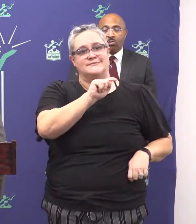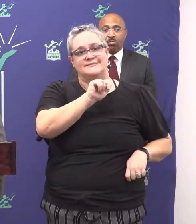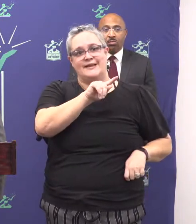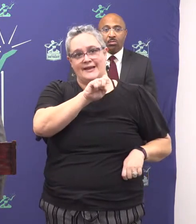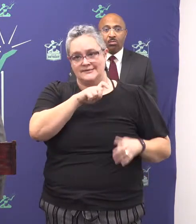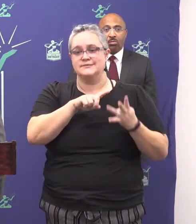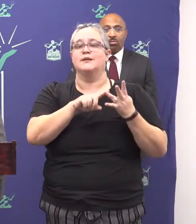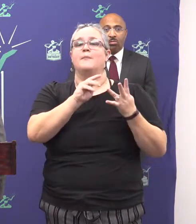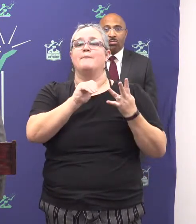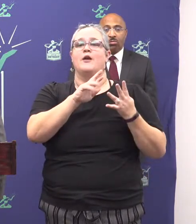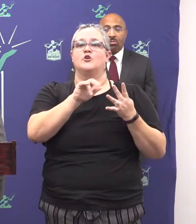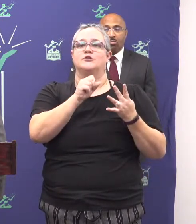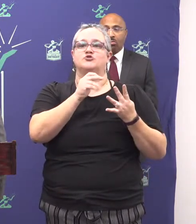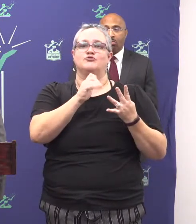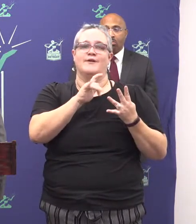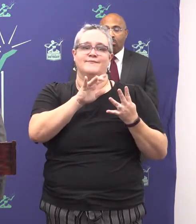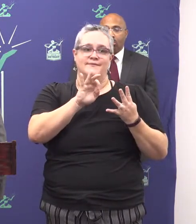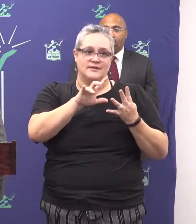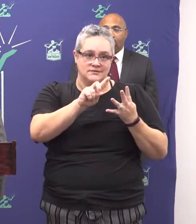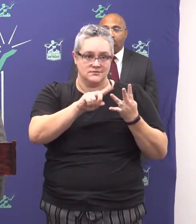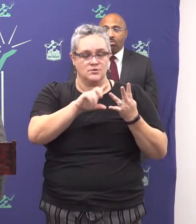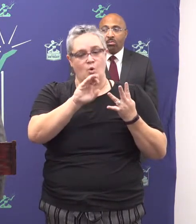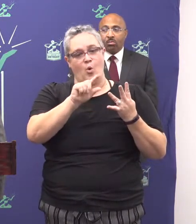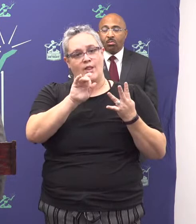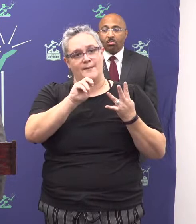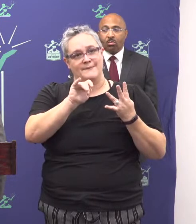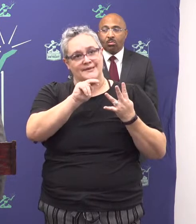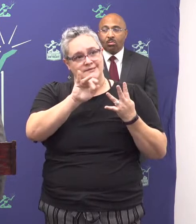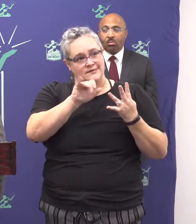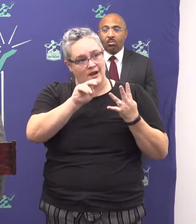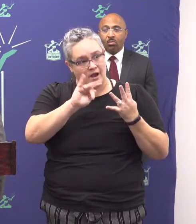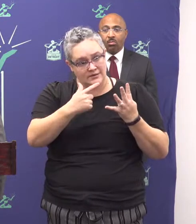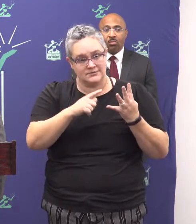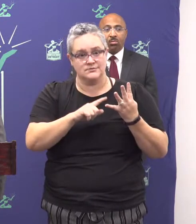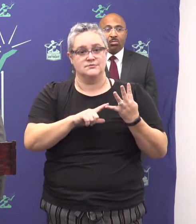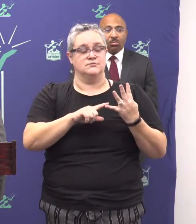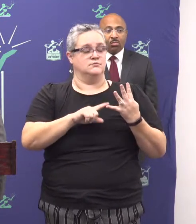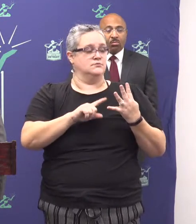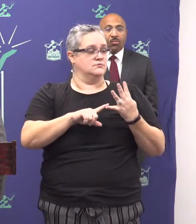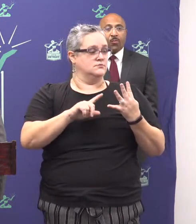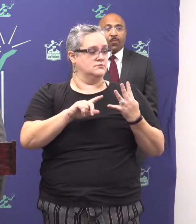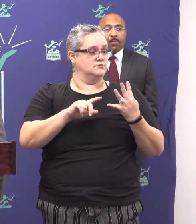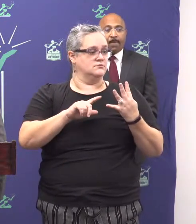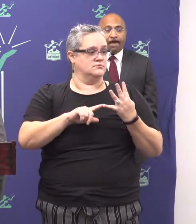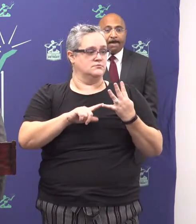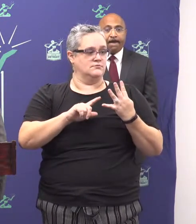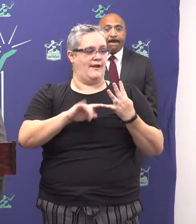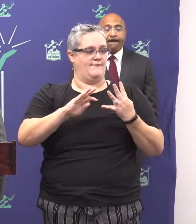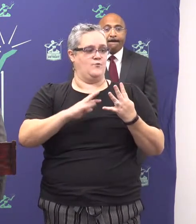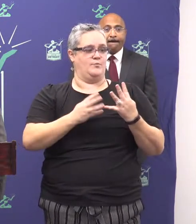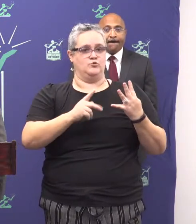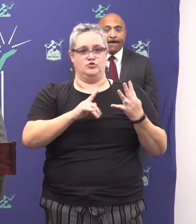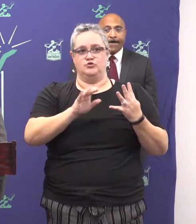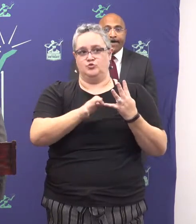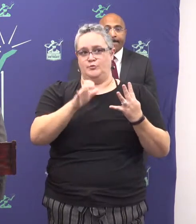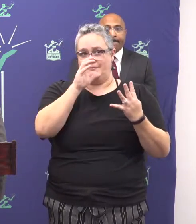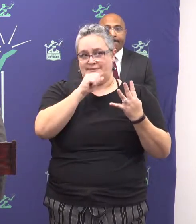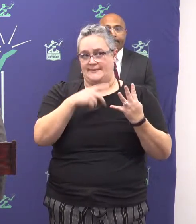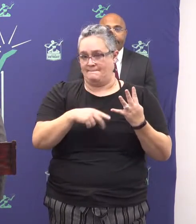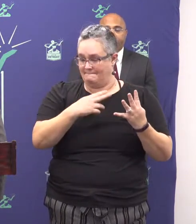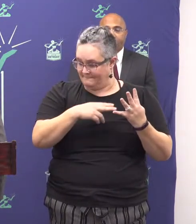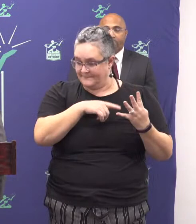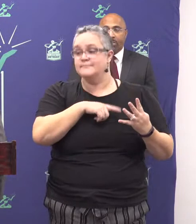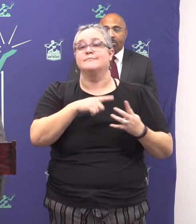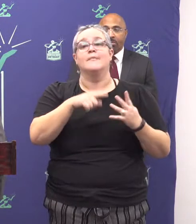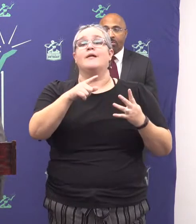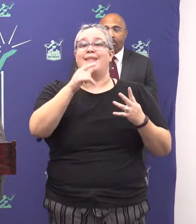Coleman Young, and Fred Durhall understood the importance of not violating federal law. And Scott